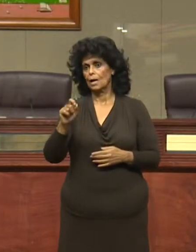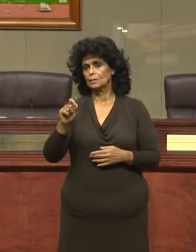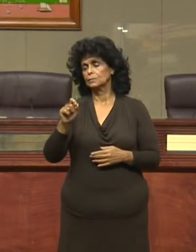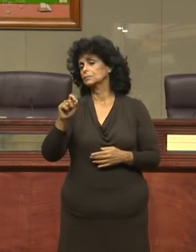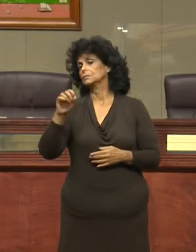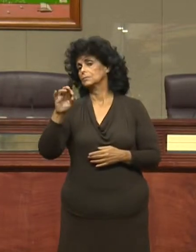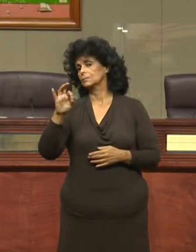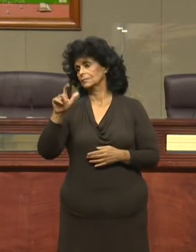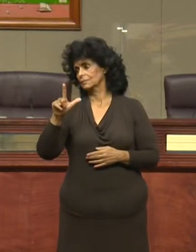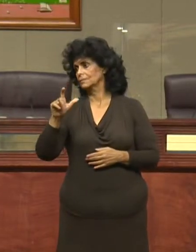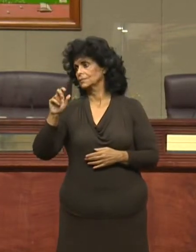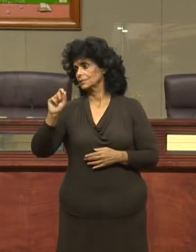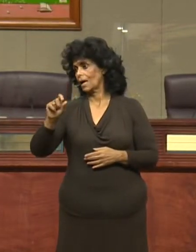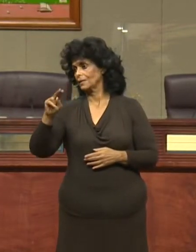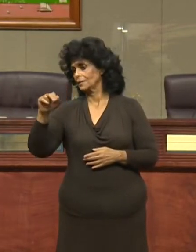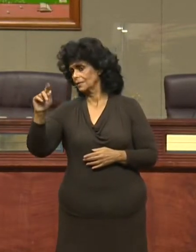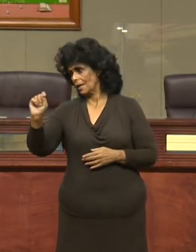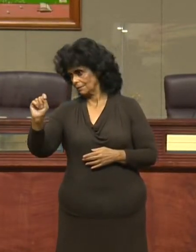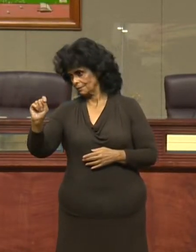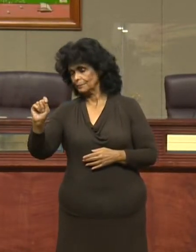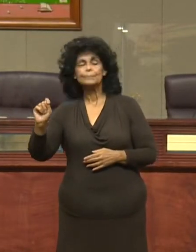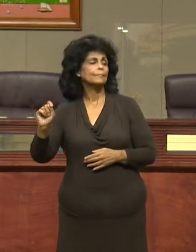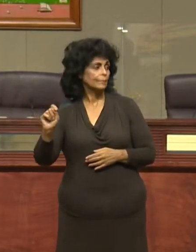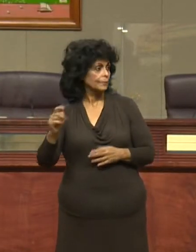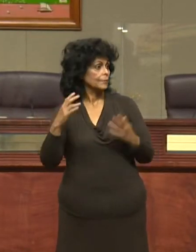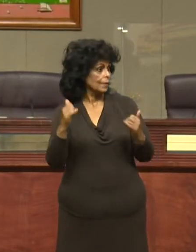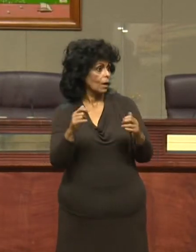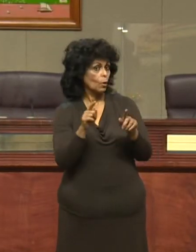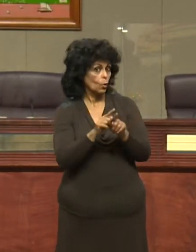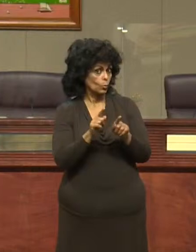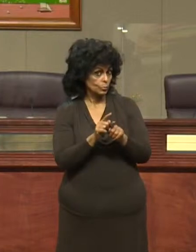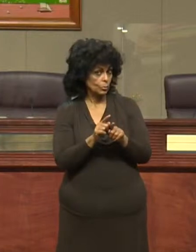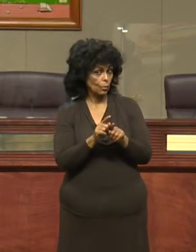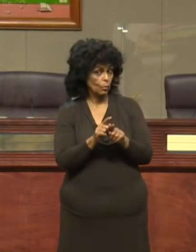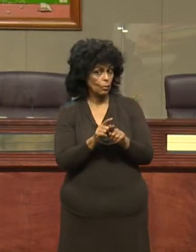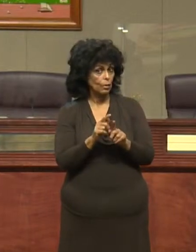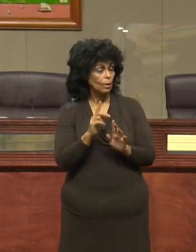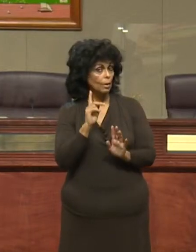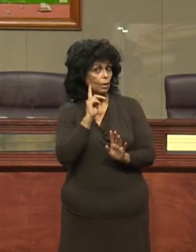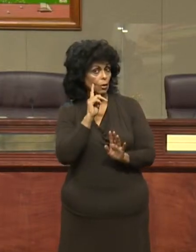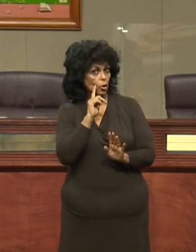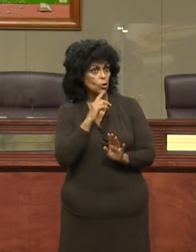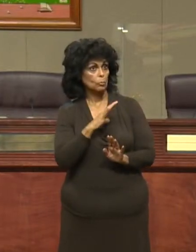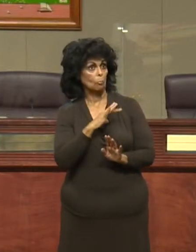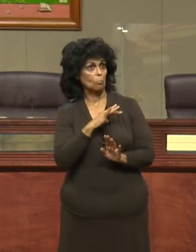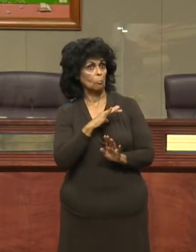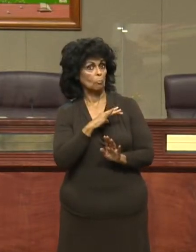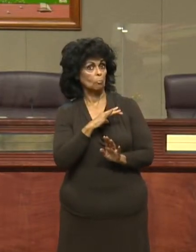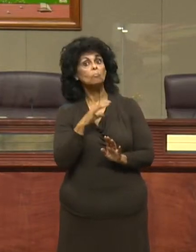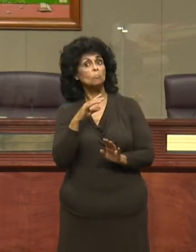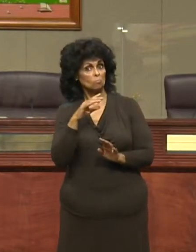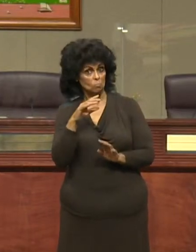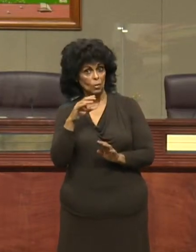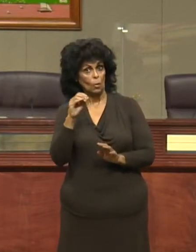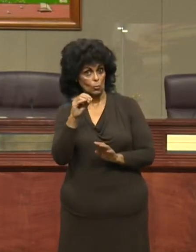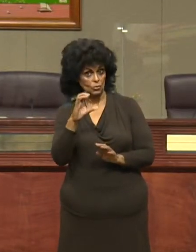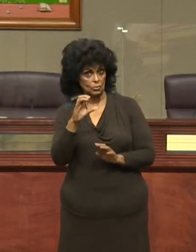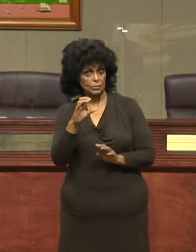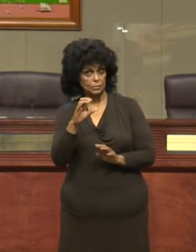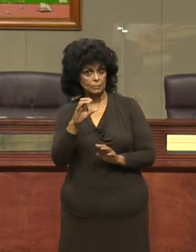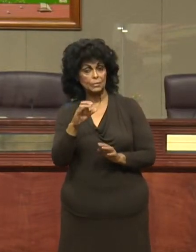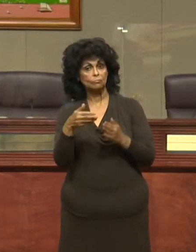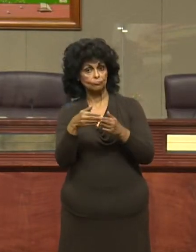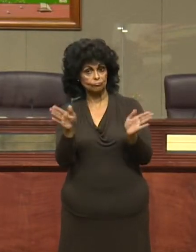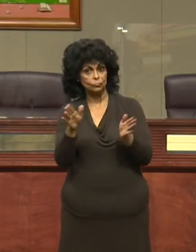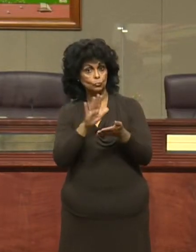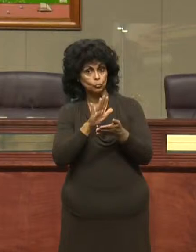ocfl.net/vaccine for details. It is also encouraging to hear that Orange County Public Schools will continue to provide